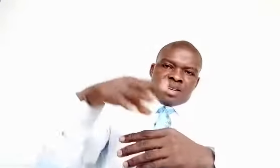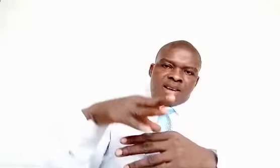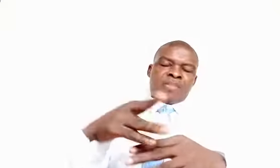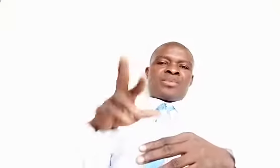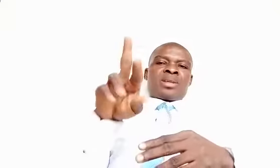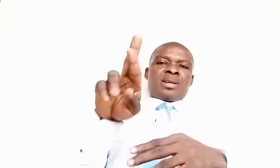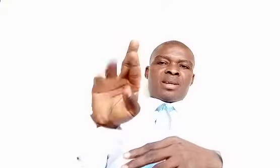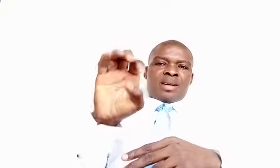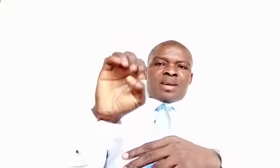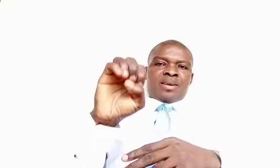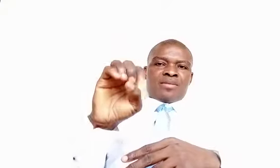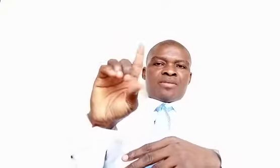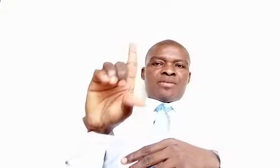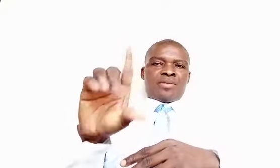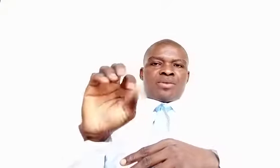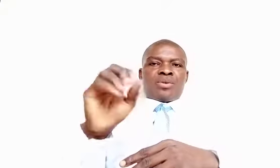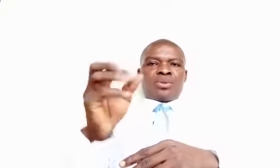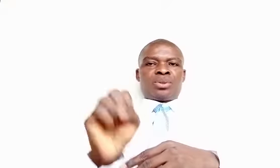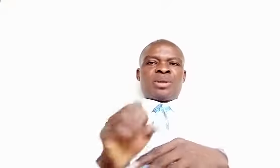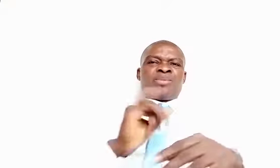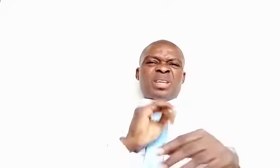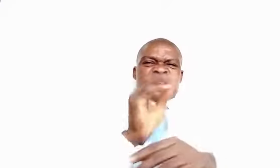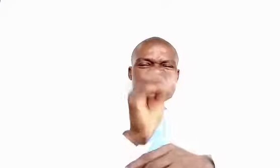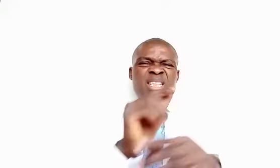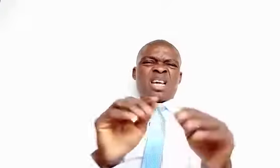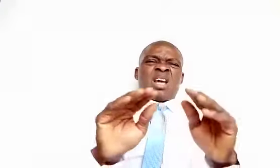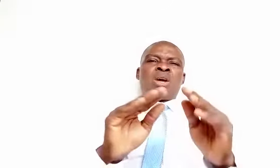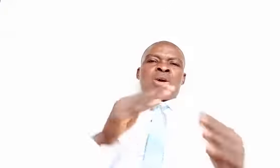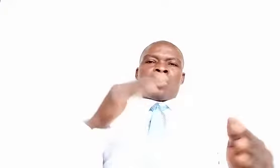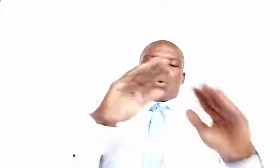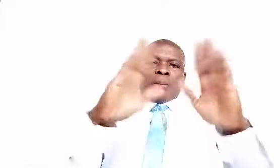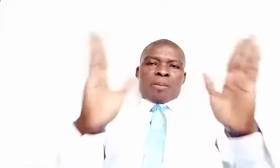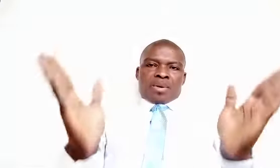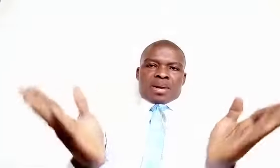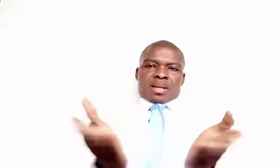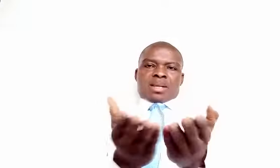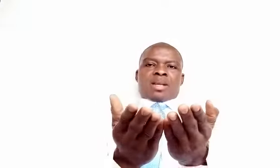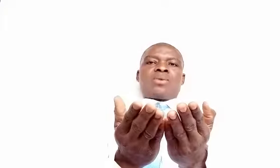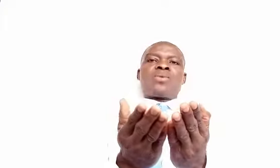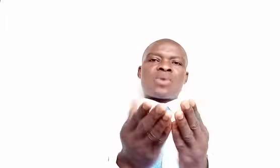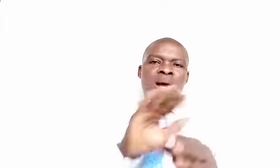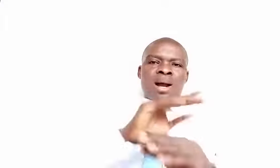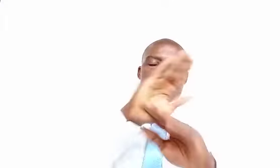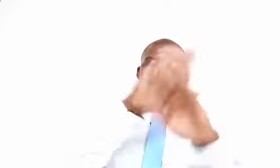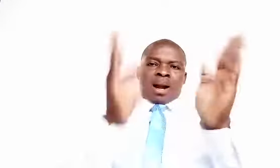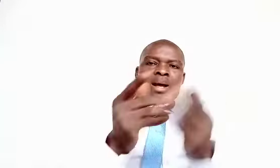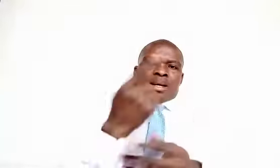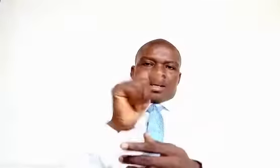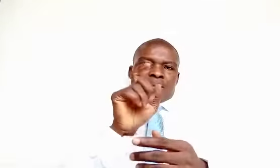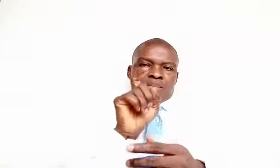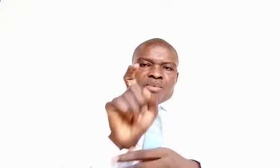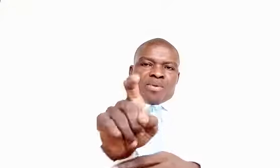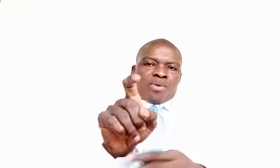Revolution. It is a complete circular movement around a point, especially of one